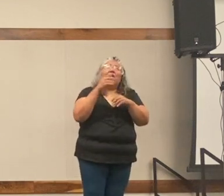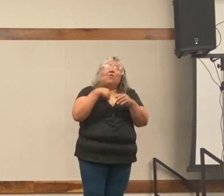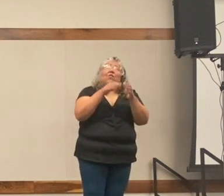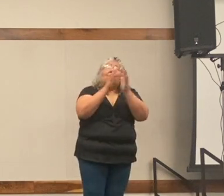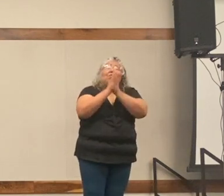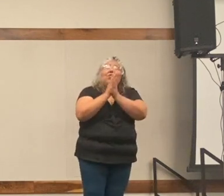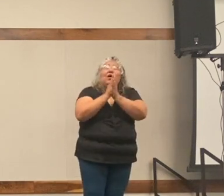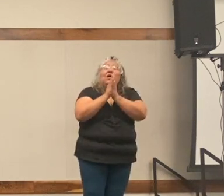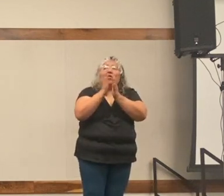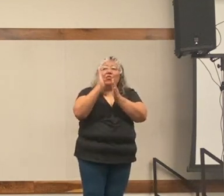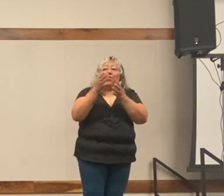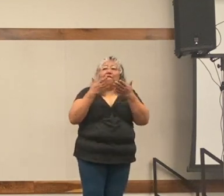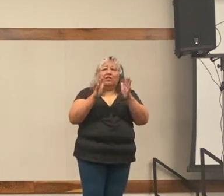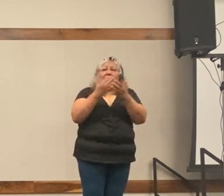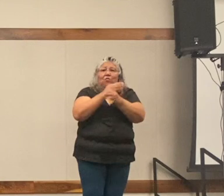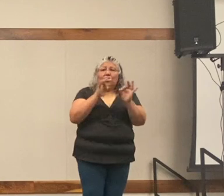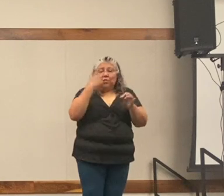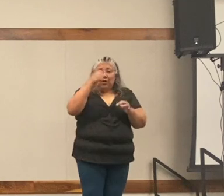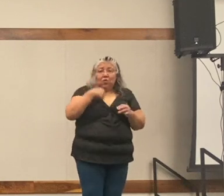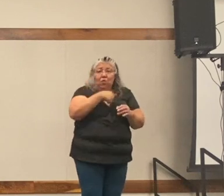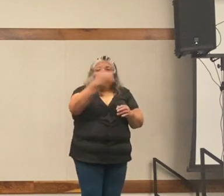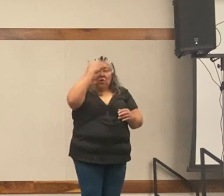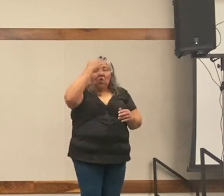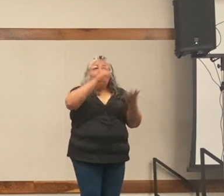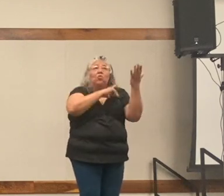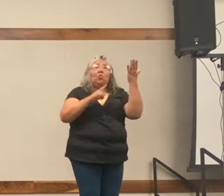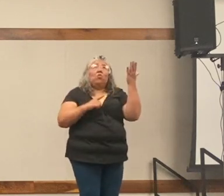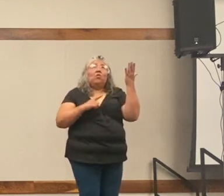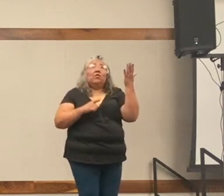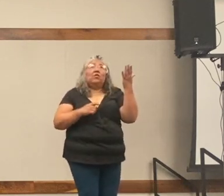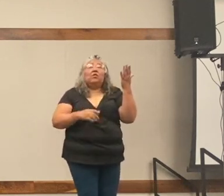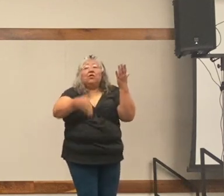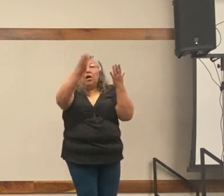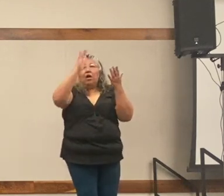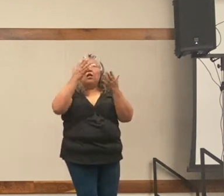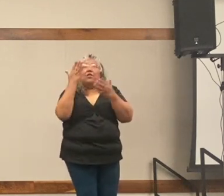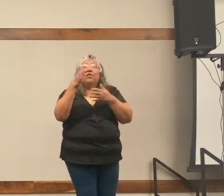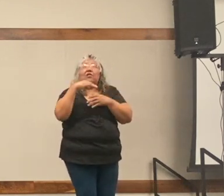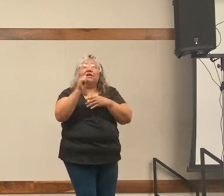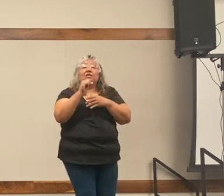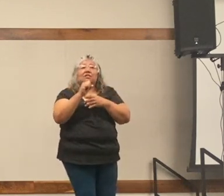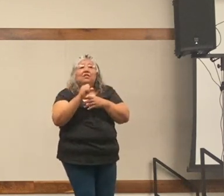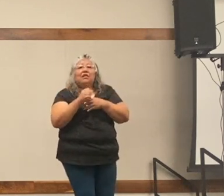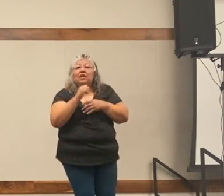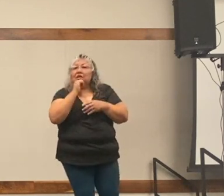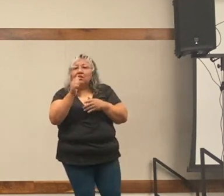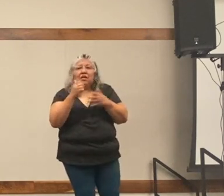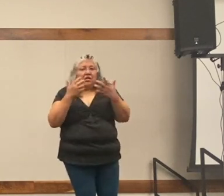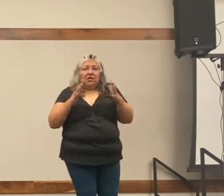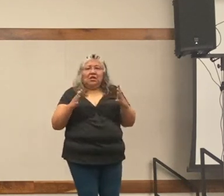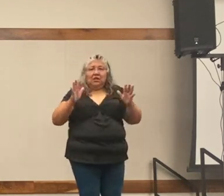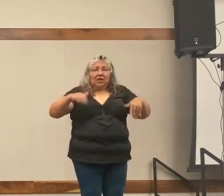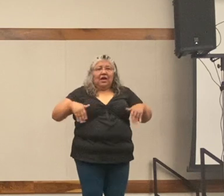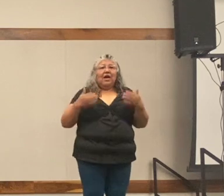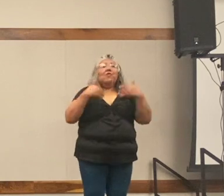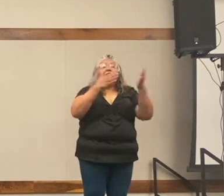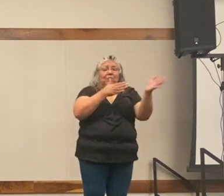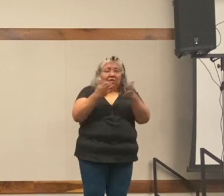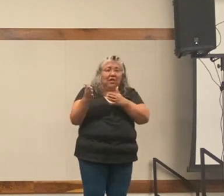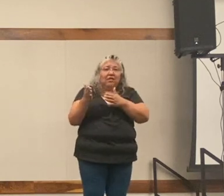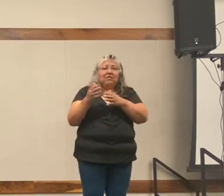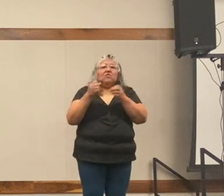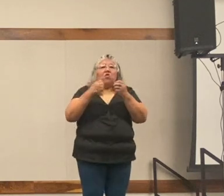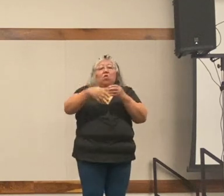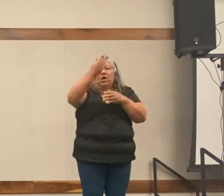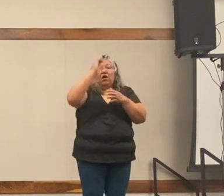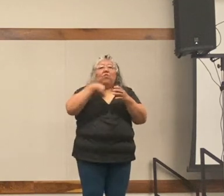that you would set him free, because we know, Lord, God, that there is he's not done yet. You've got plans for him. So,